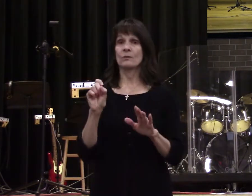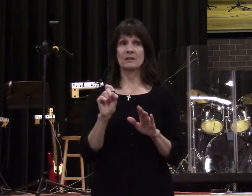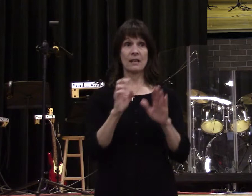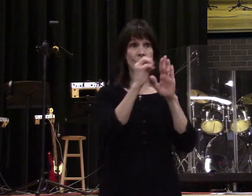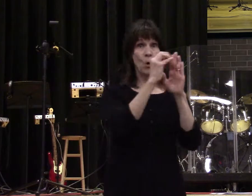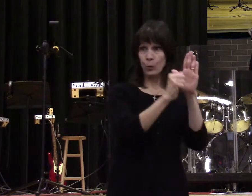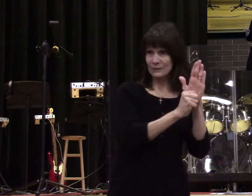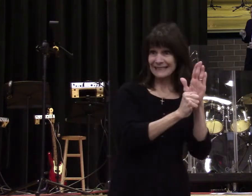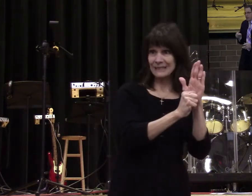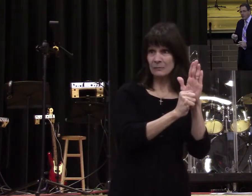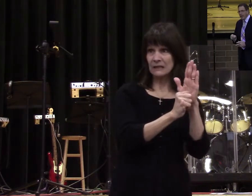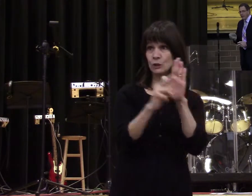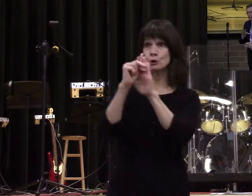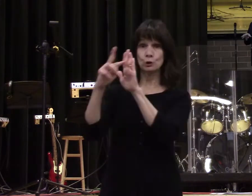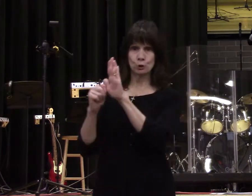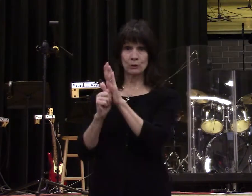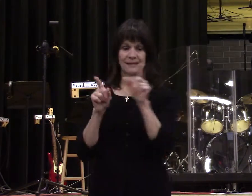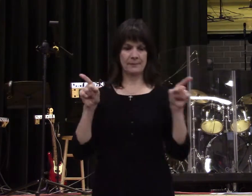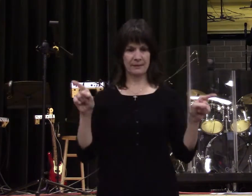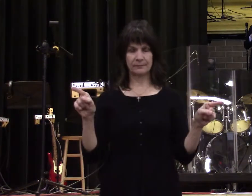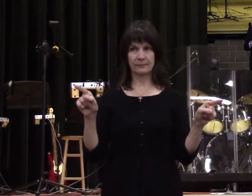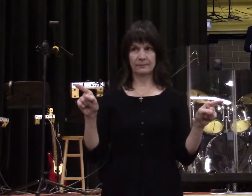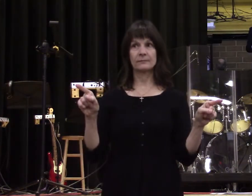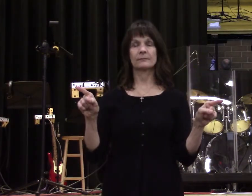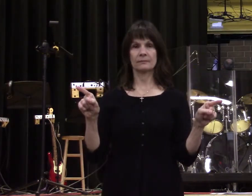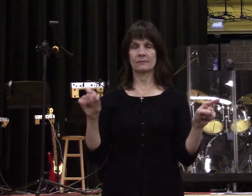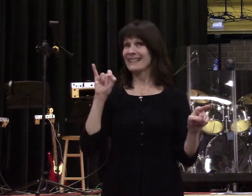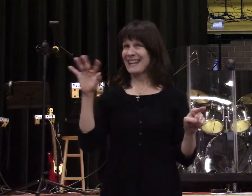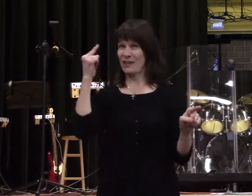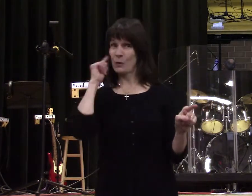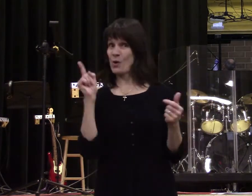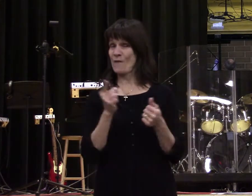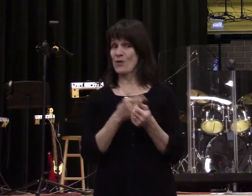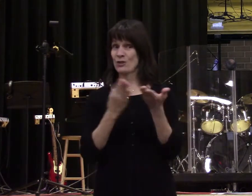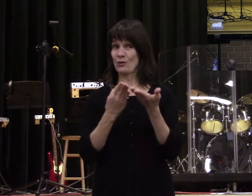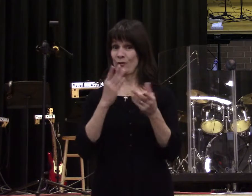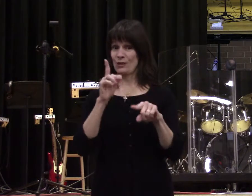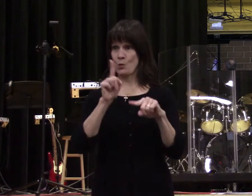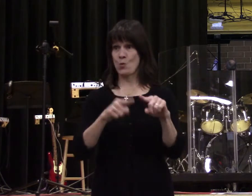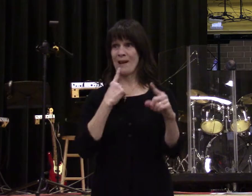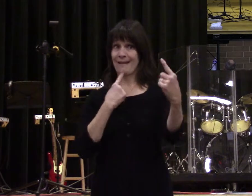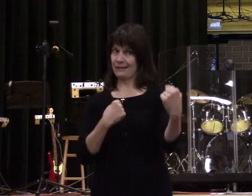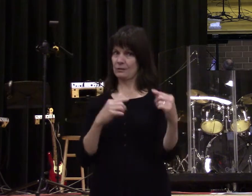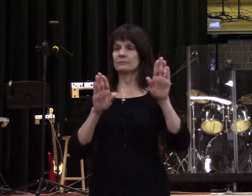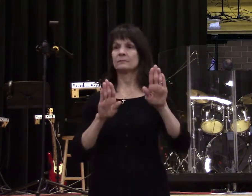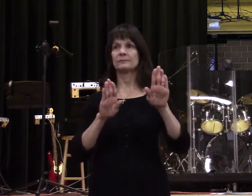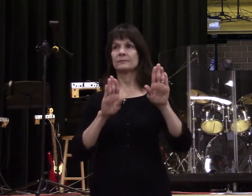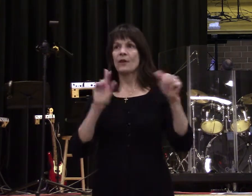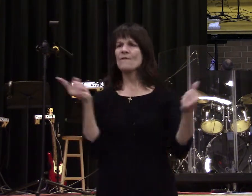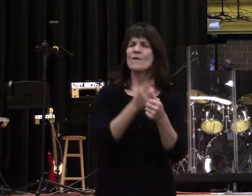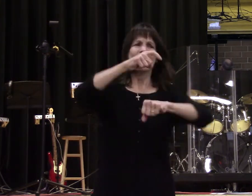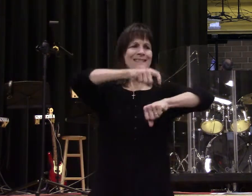Testament. Can anybody tell me, and if you heard it from the first service, you can't answer, what is the first time the word